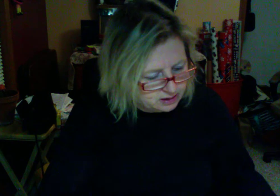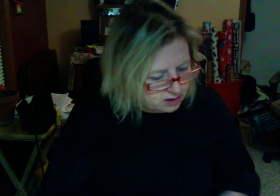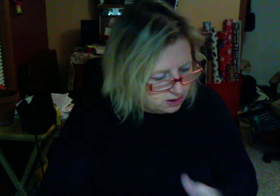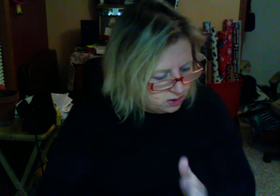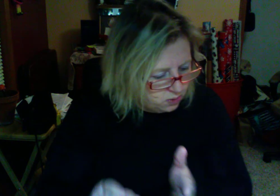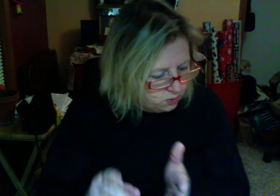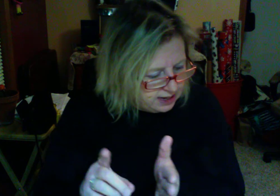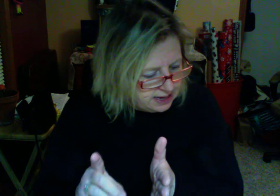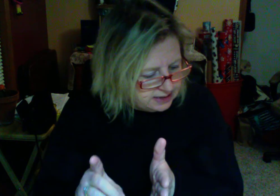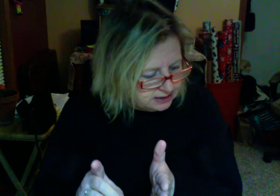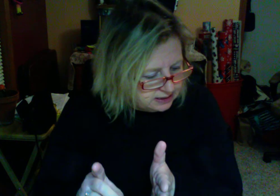We had